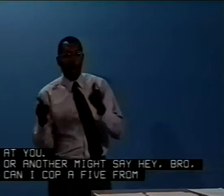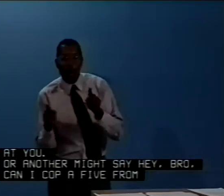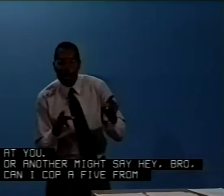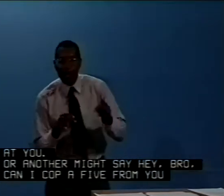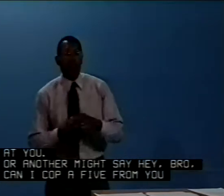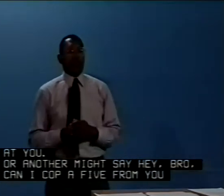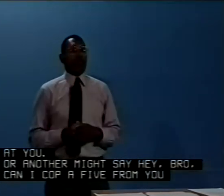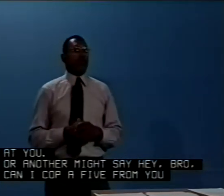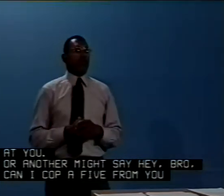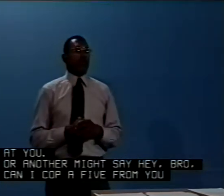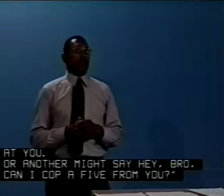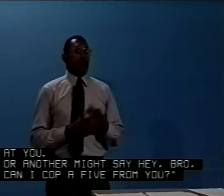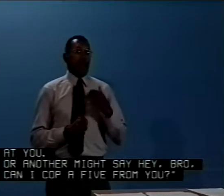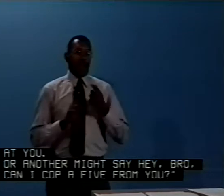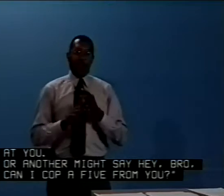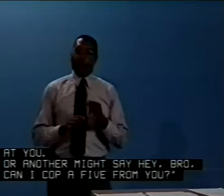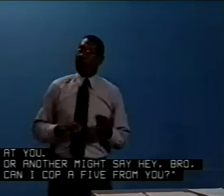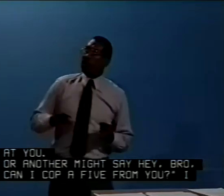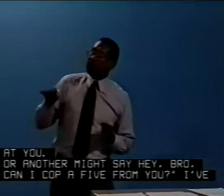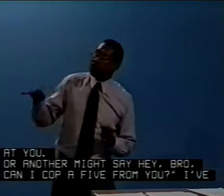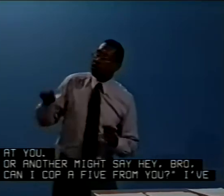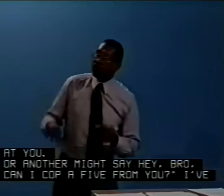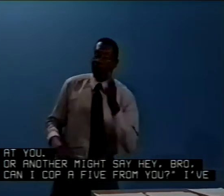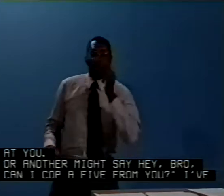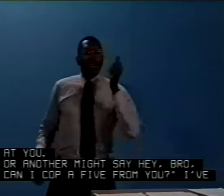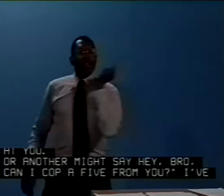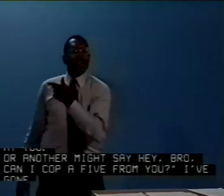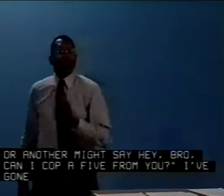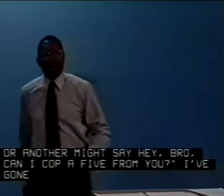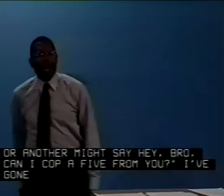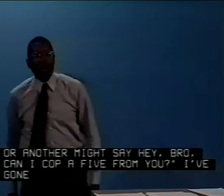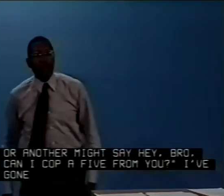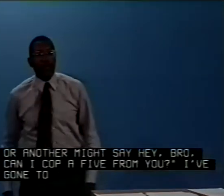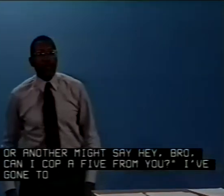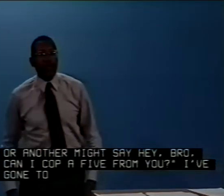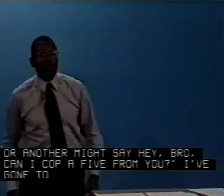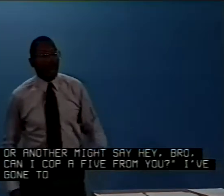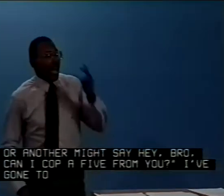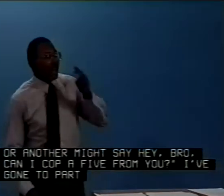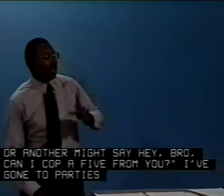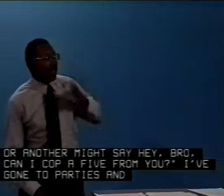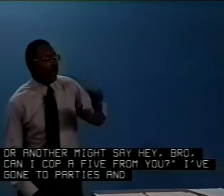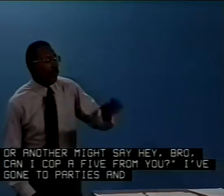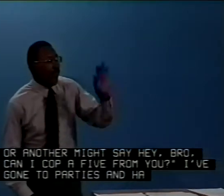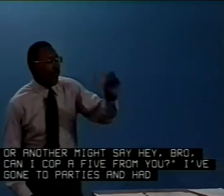I've gone to parties and have friends say, "See you later.